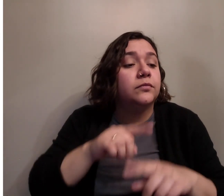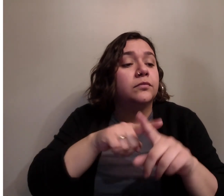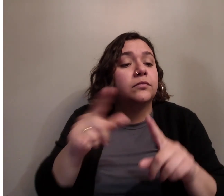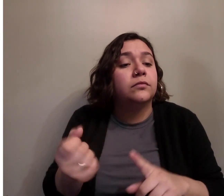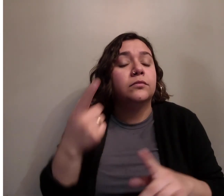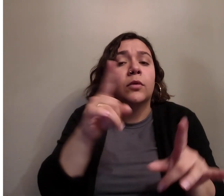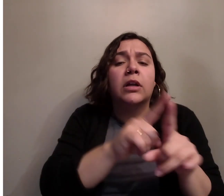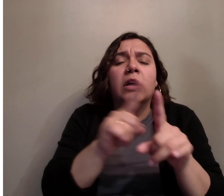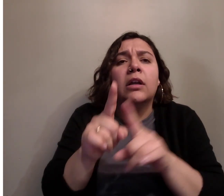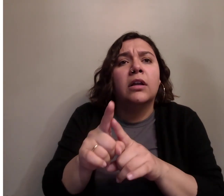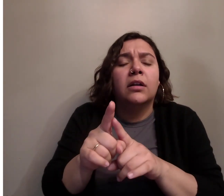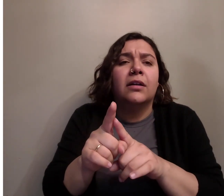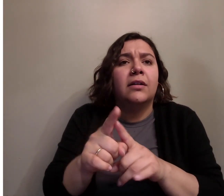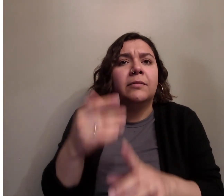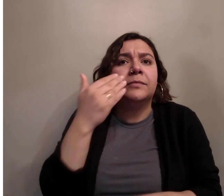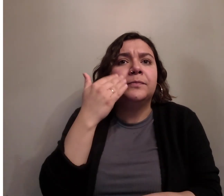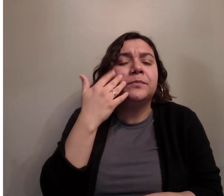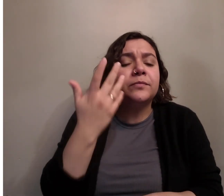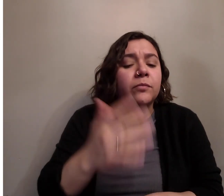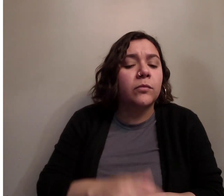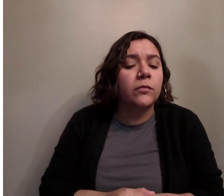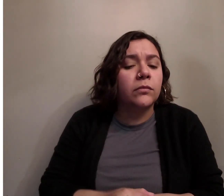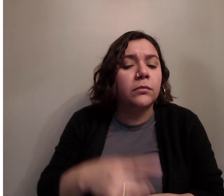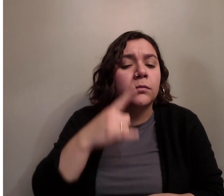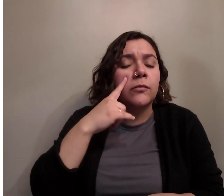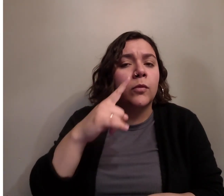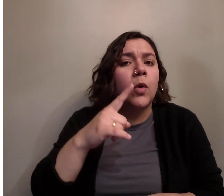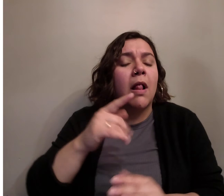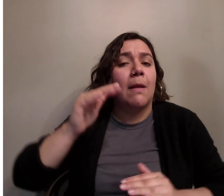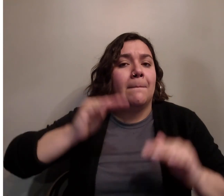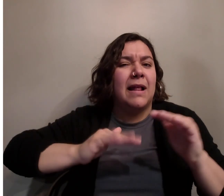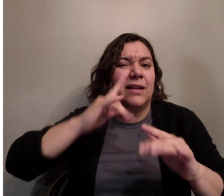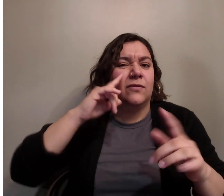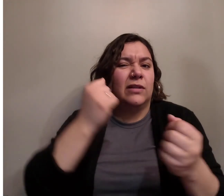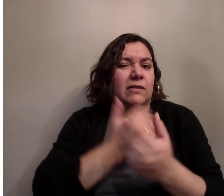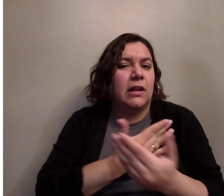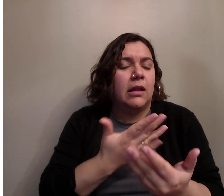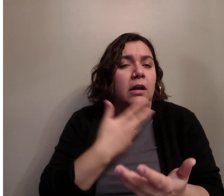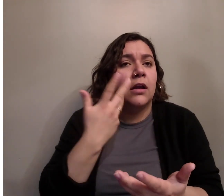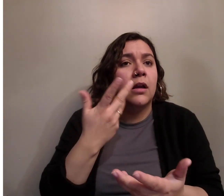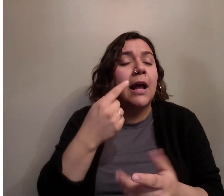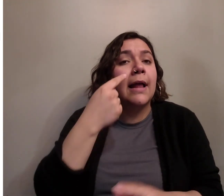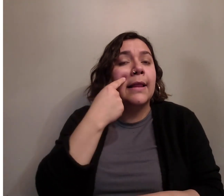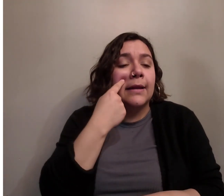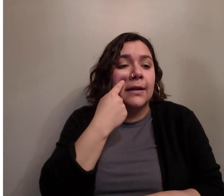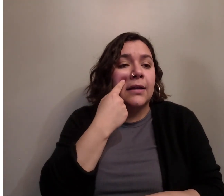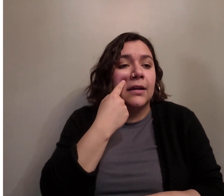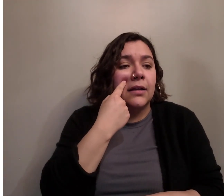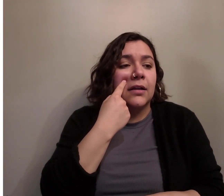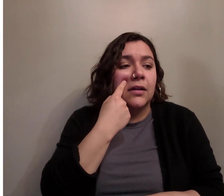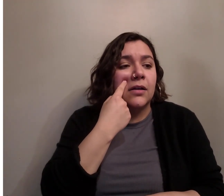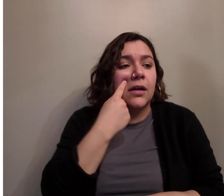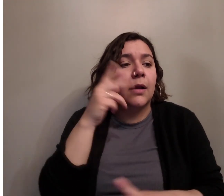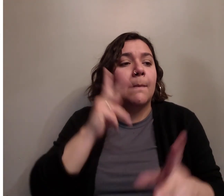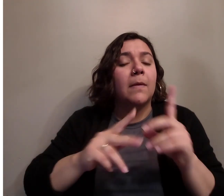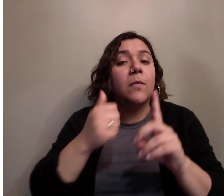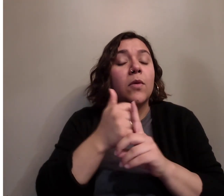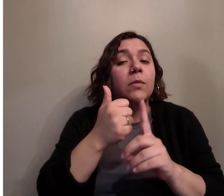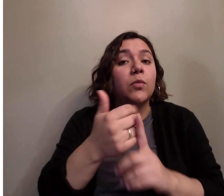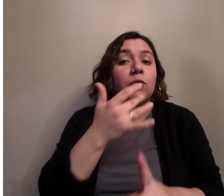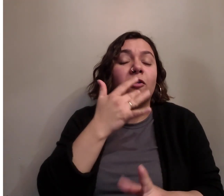Yeah, that's true. But also, but in the far balance of things, though, I